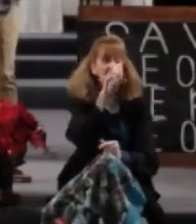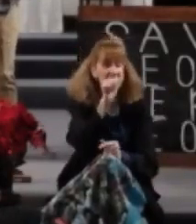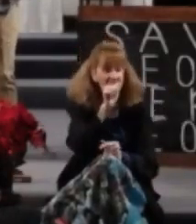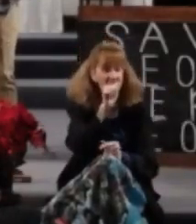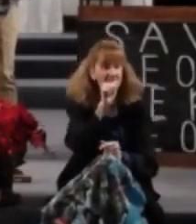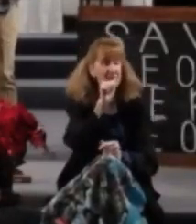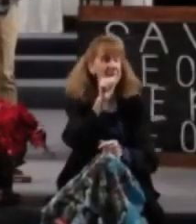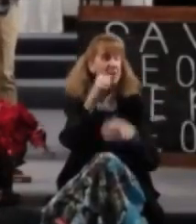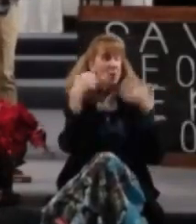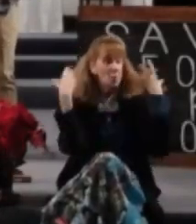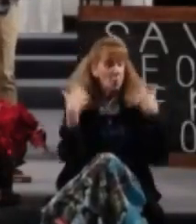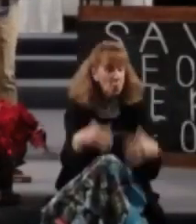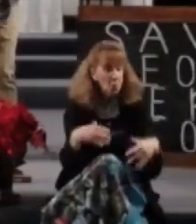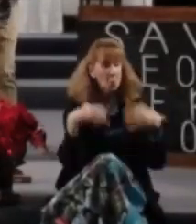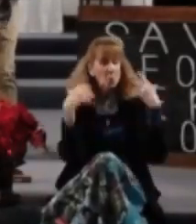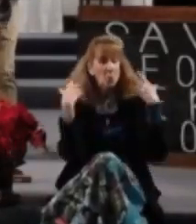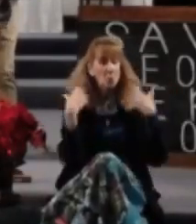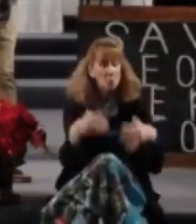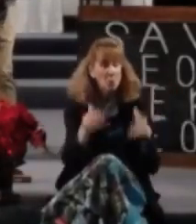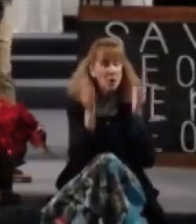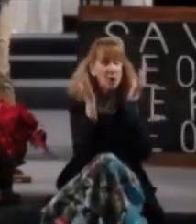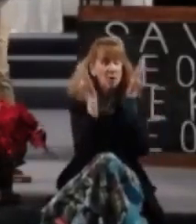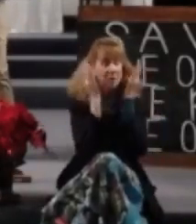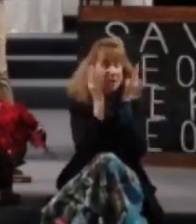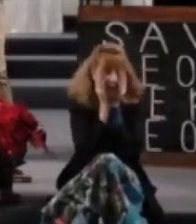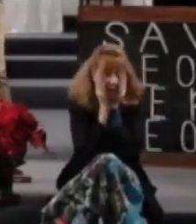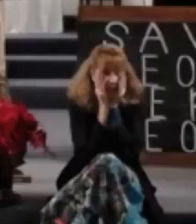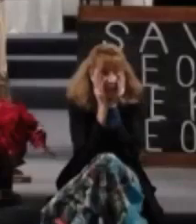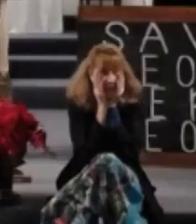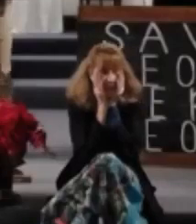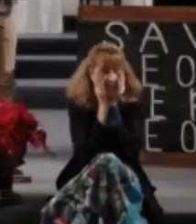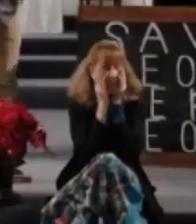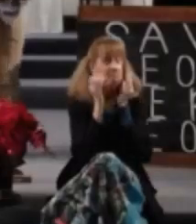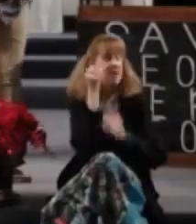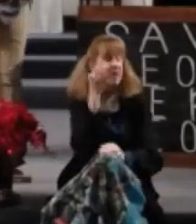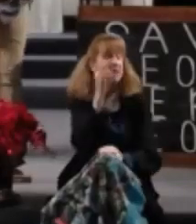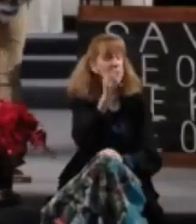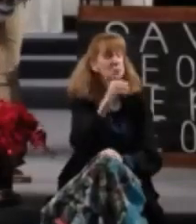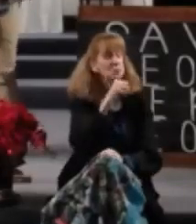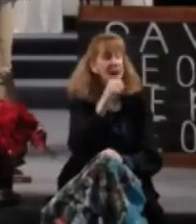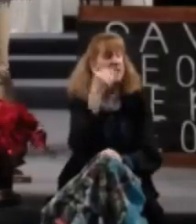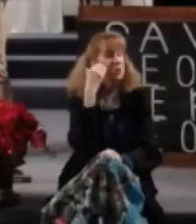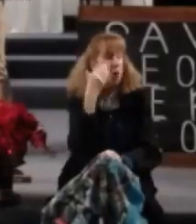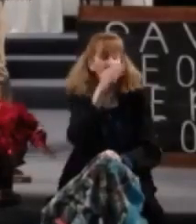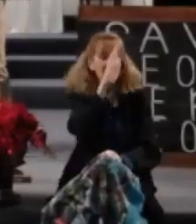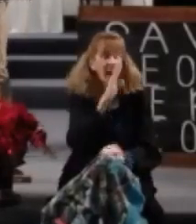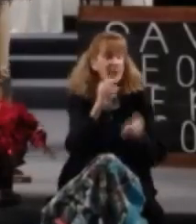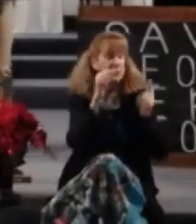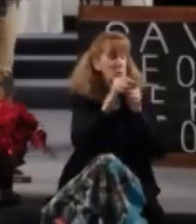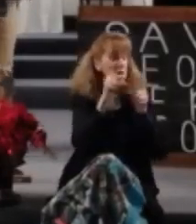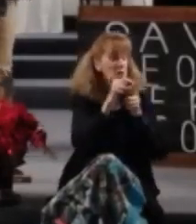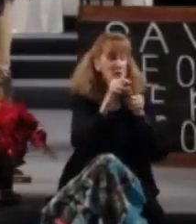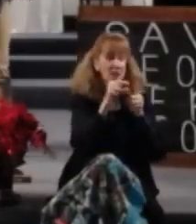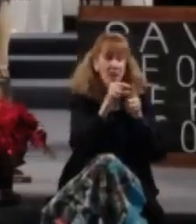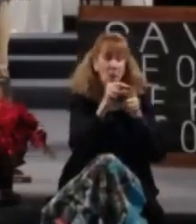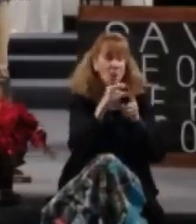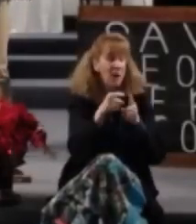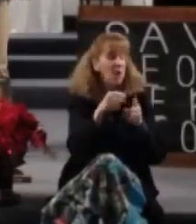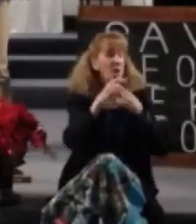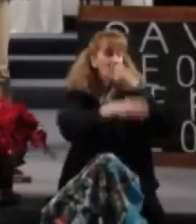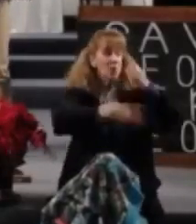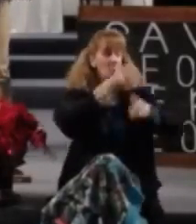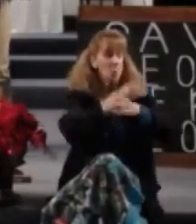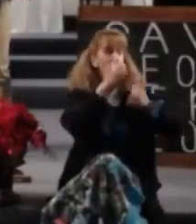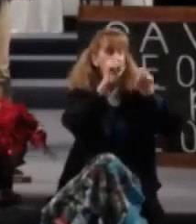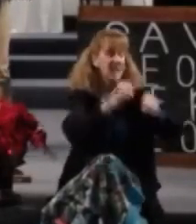us. Oh my goodness. If you don't know God's word, then you don't know the truth, and you're